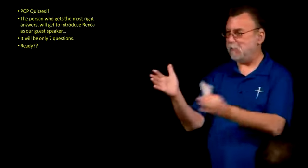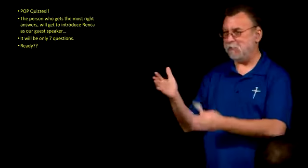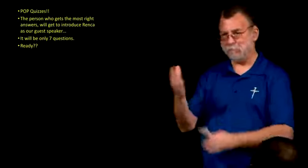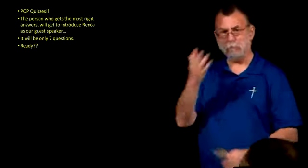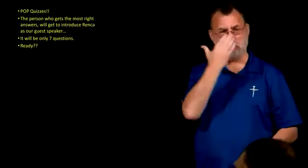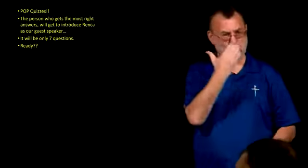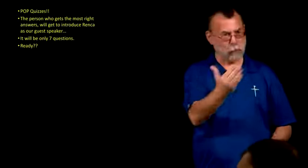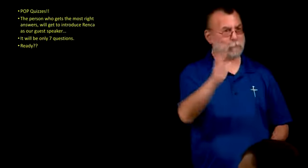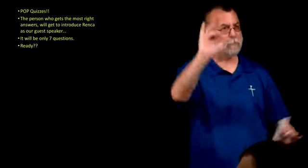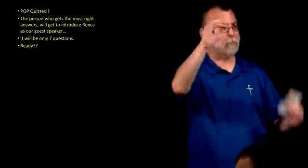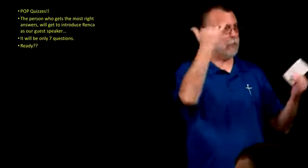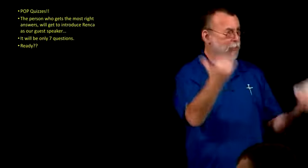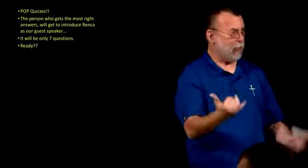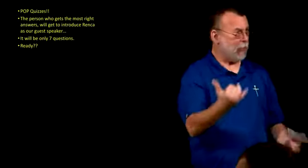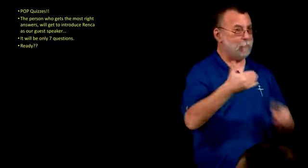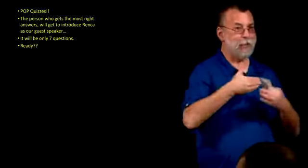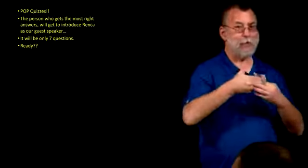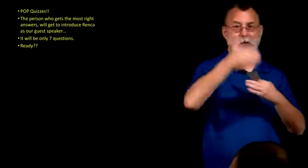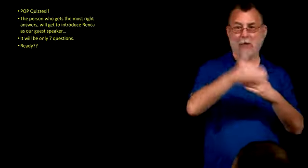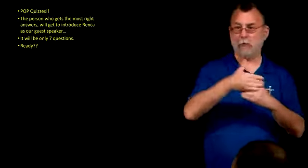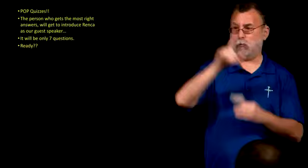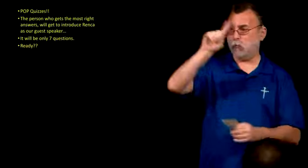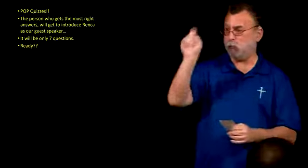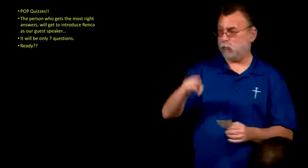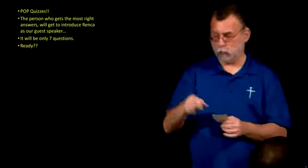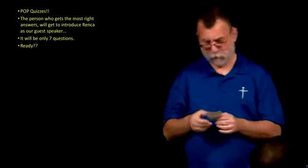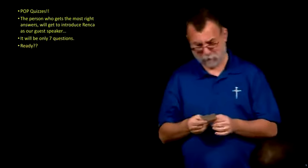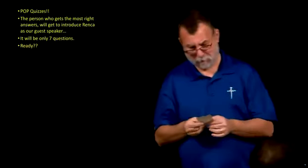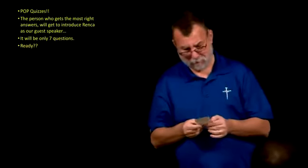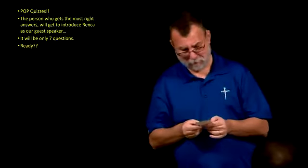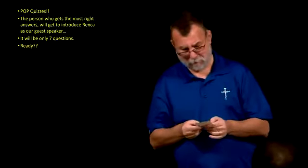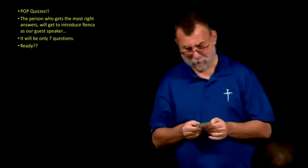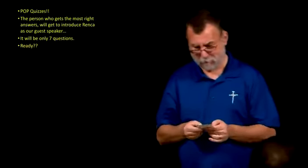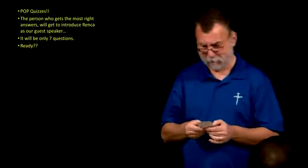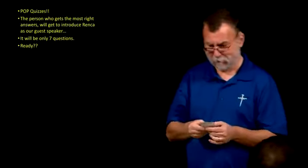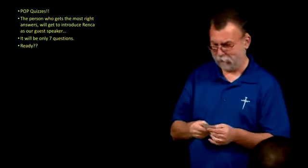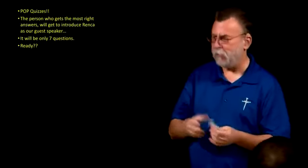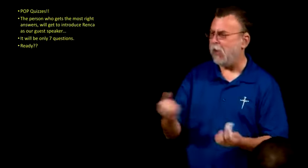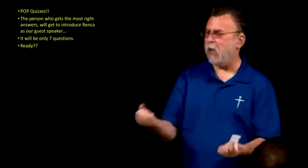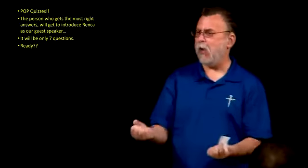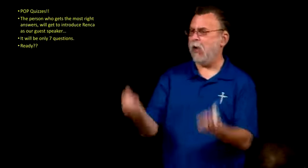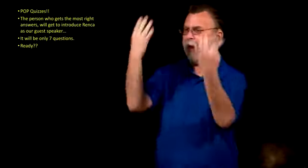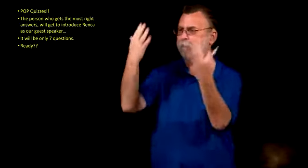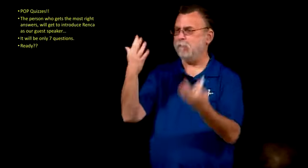All right, so we got pretty good number of people. Next question.